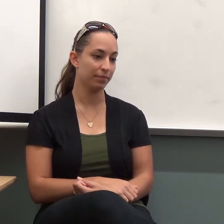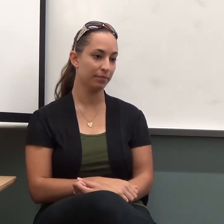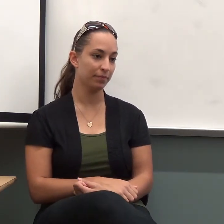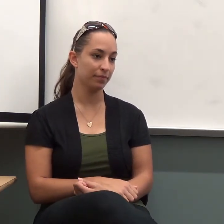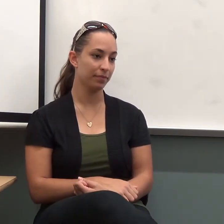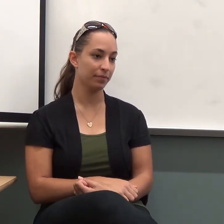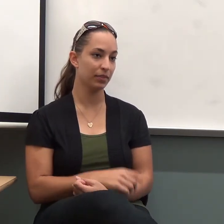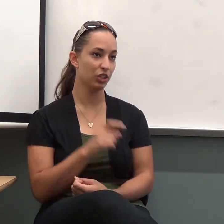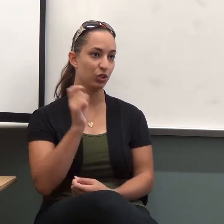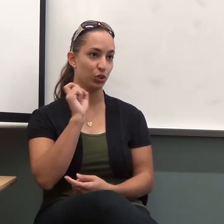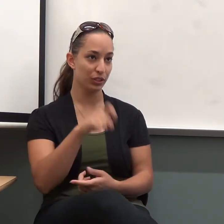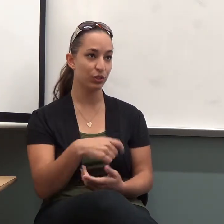assignment.